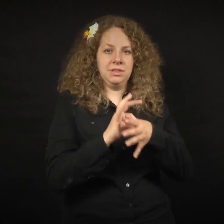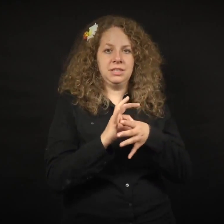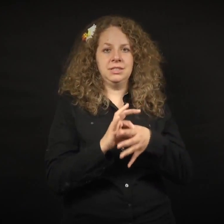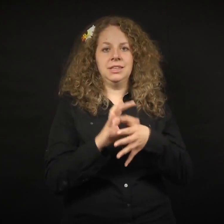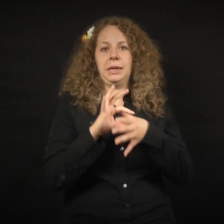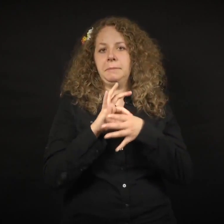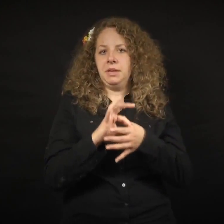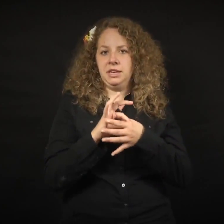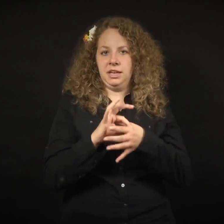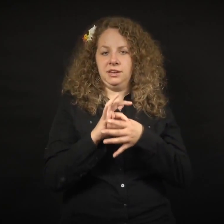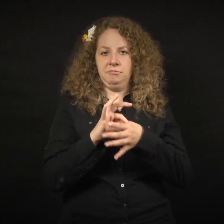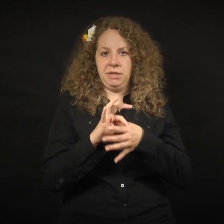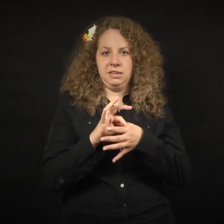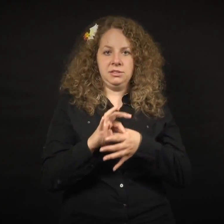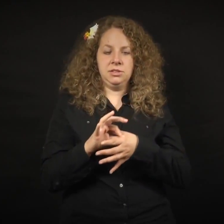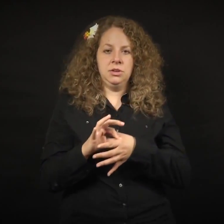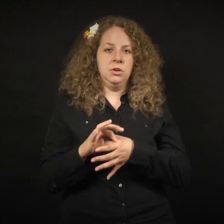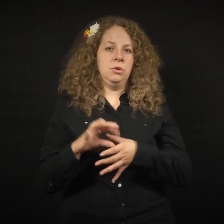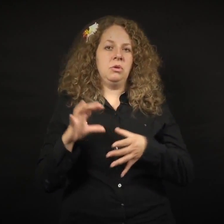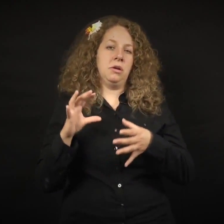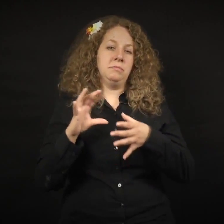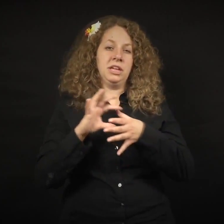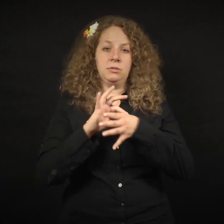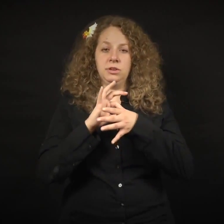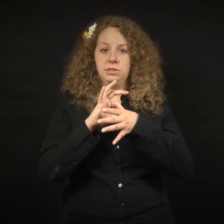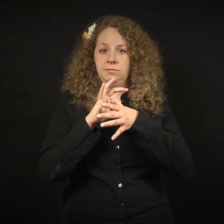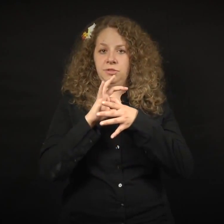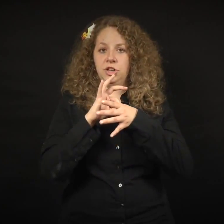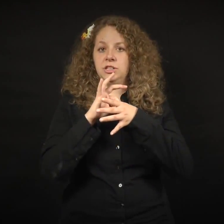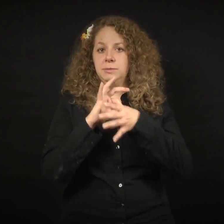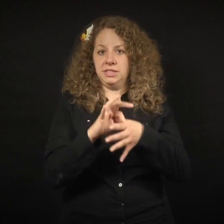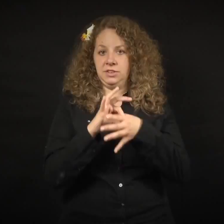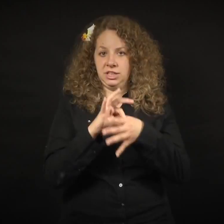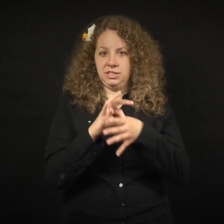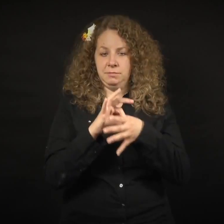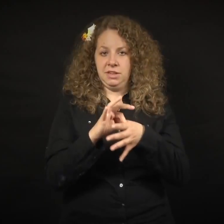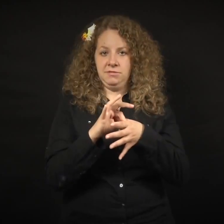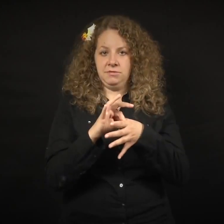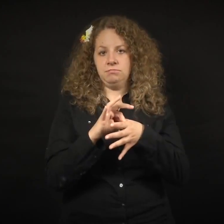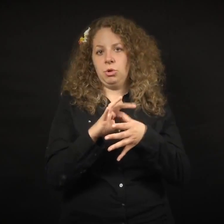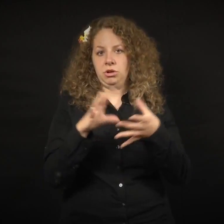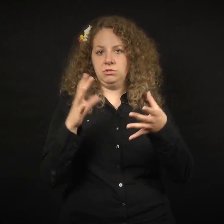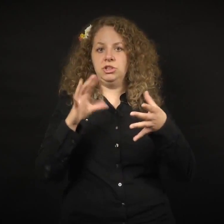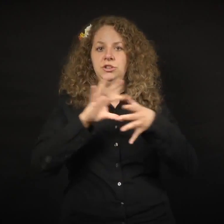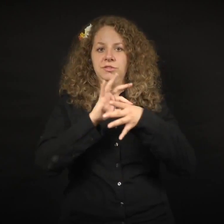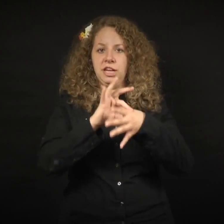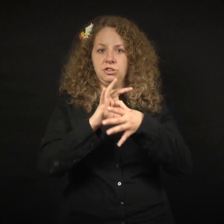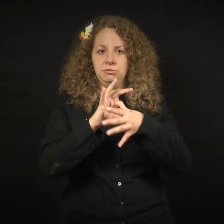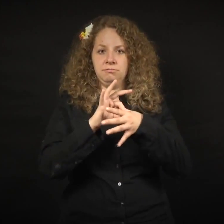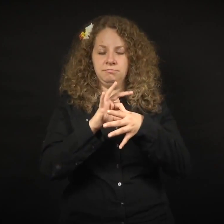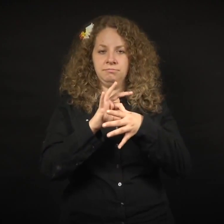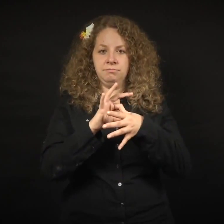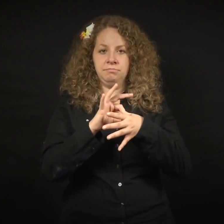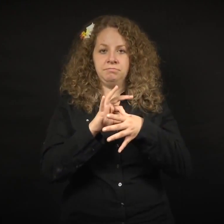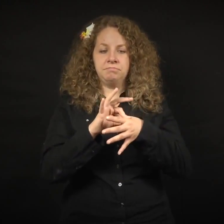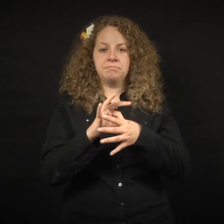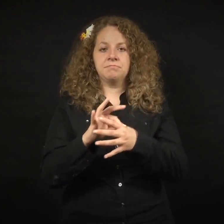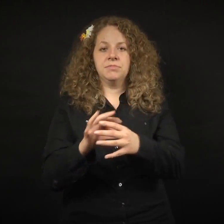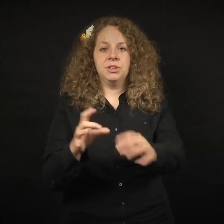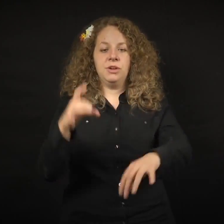This is like any kind of meat. It can refer specifically to beef or to your flesh. Then you